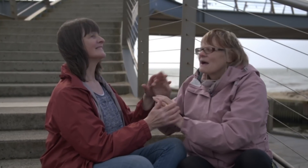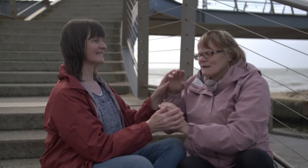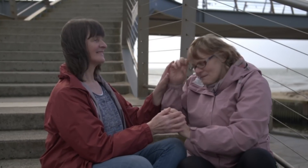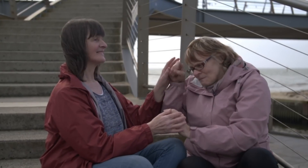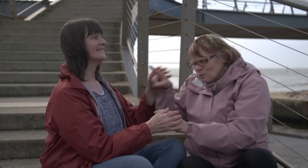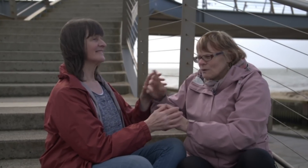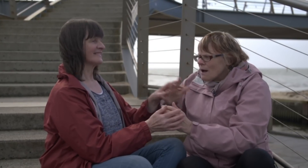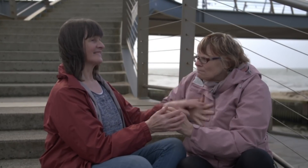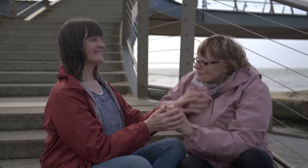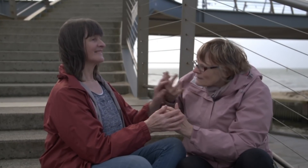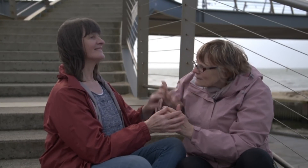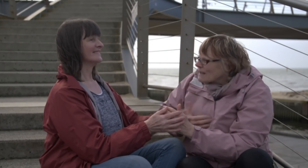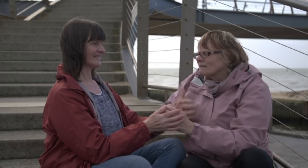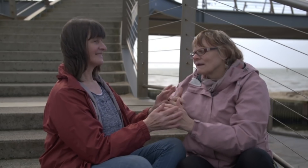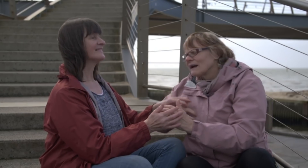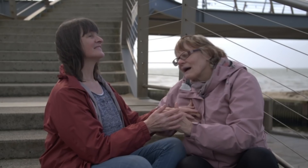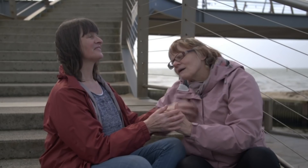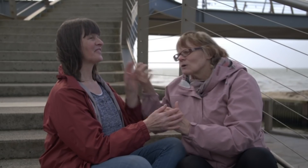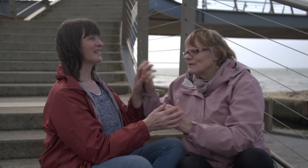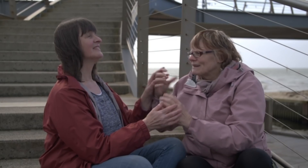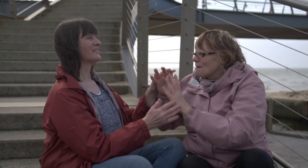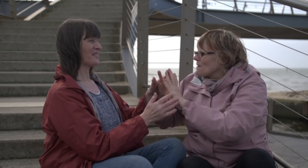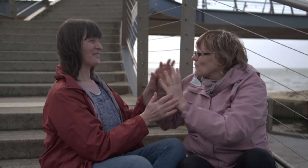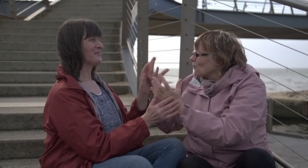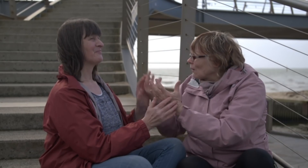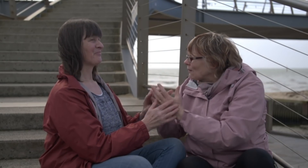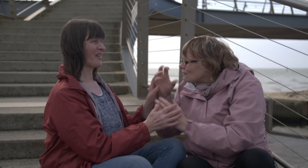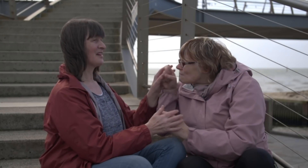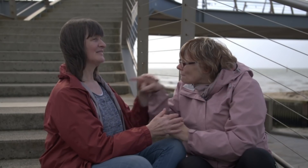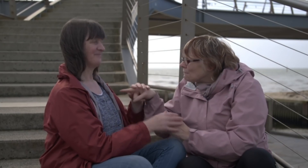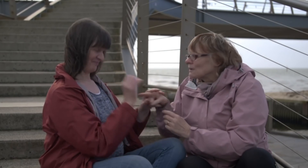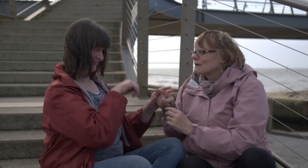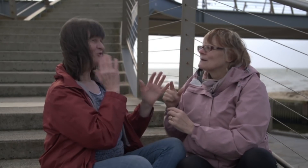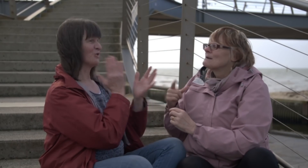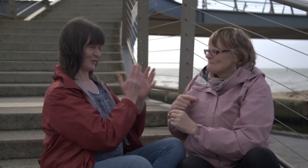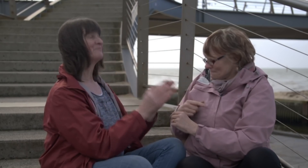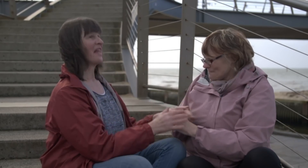There's been lots of times when you've cried a lot, you've been upset and you've been angry with the world.